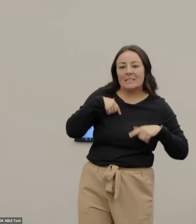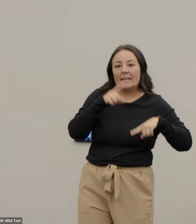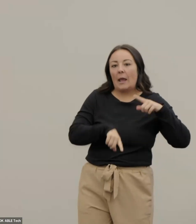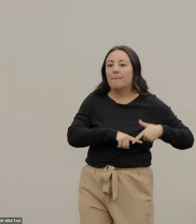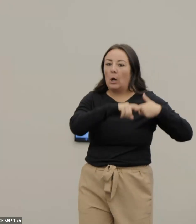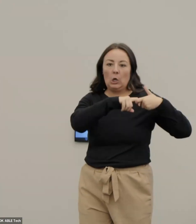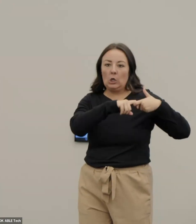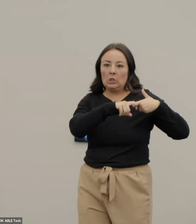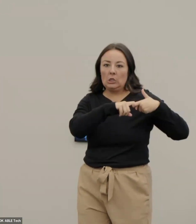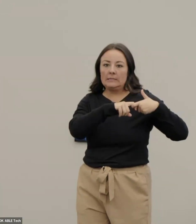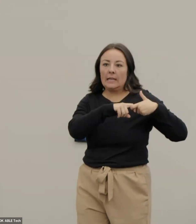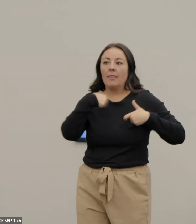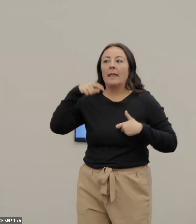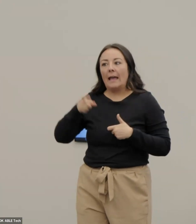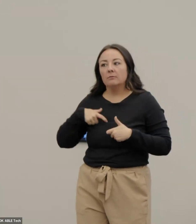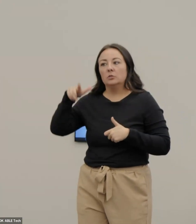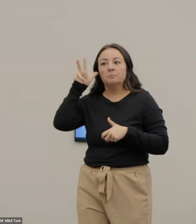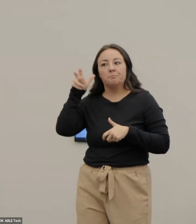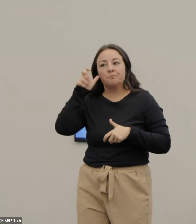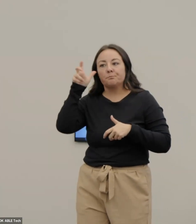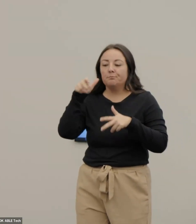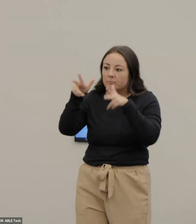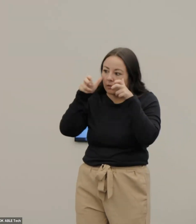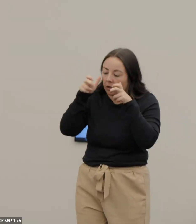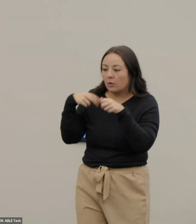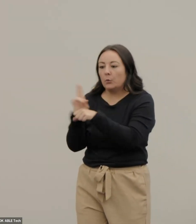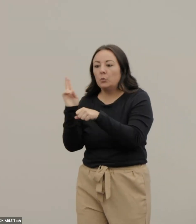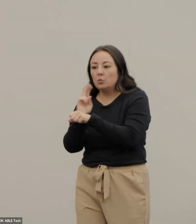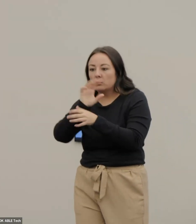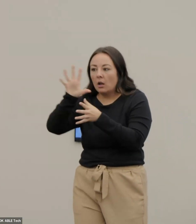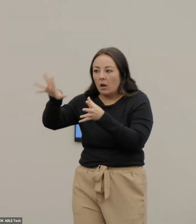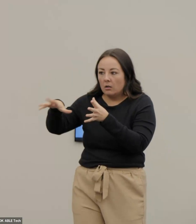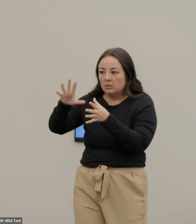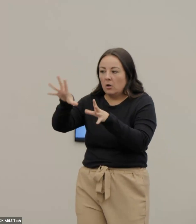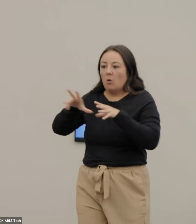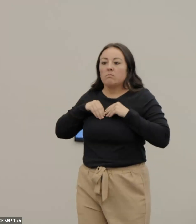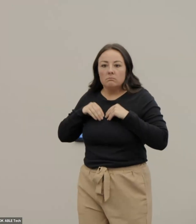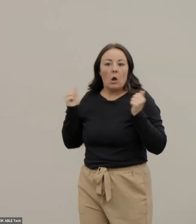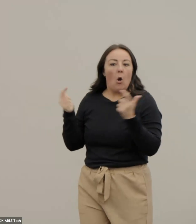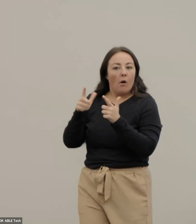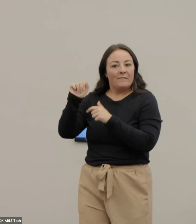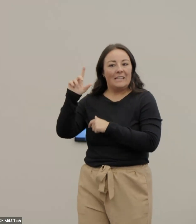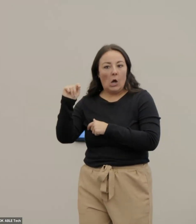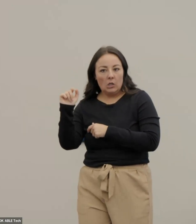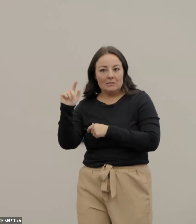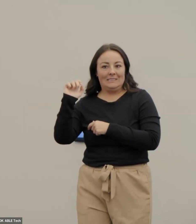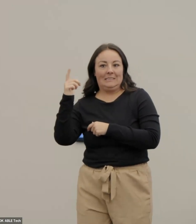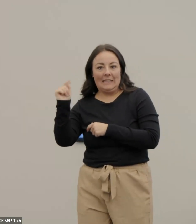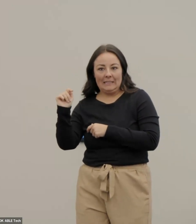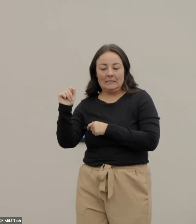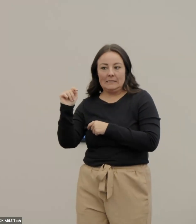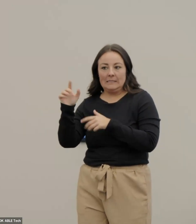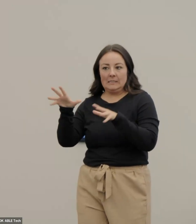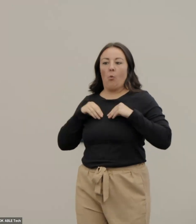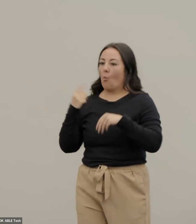They literally have to absorb all of that alt text and remember it all at once. And so for